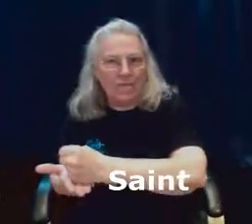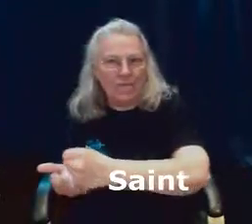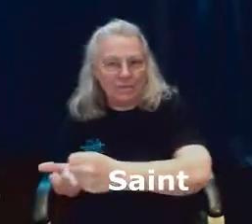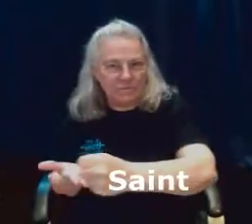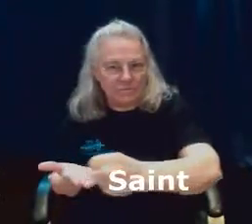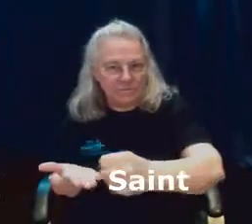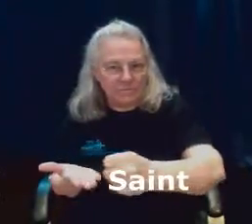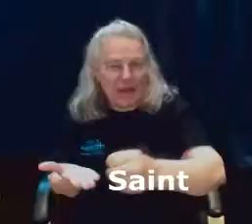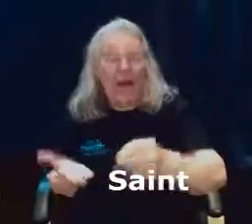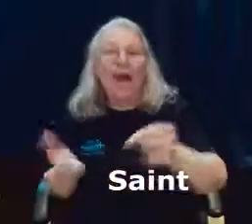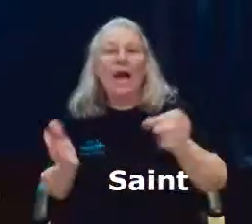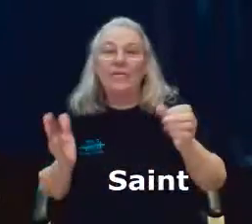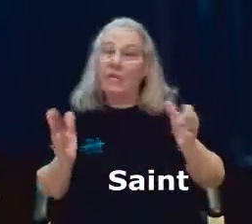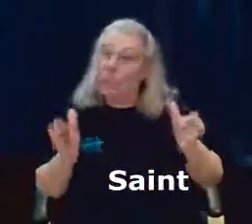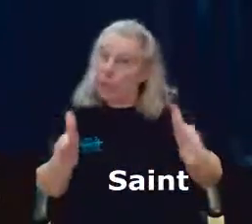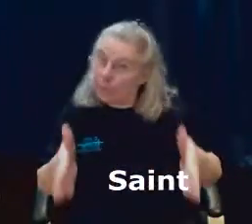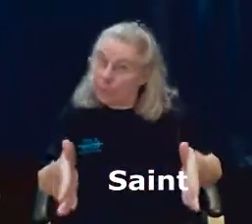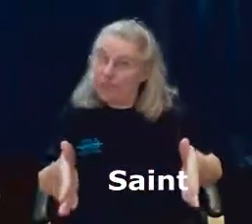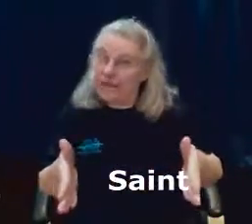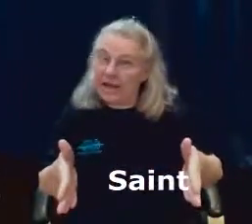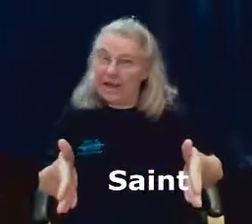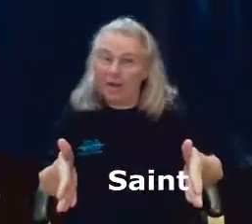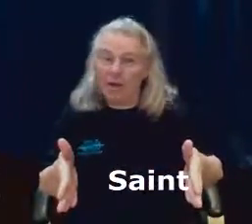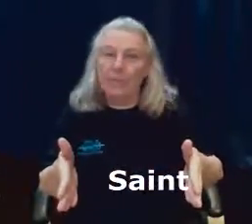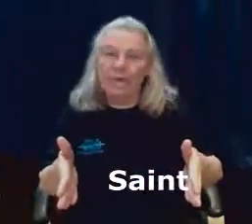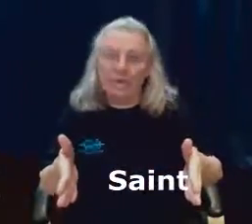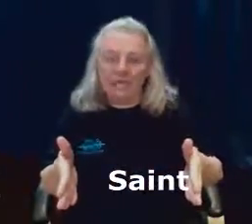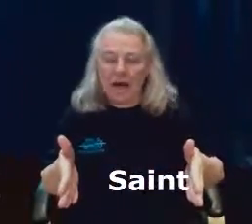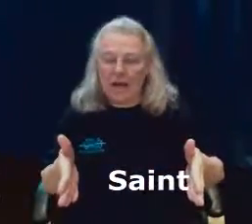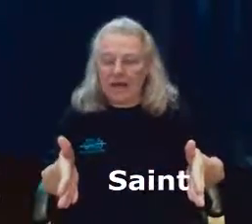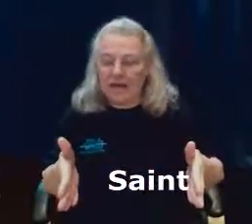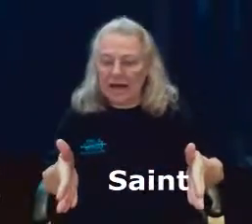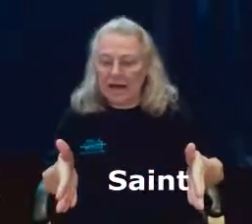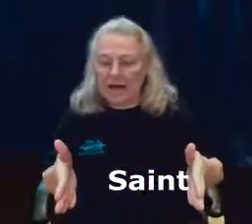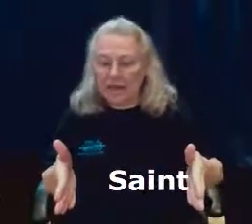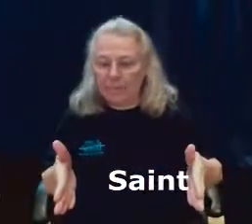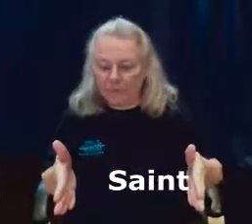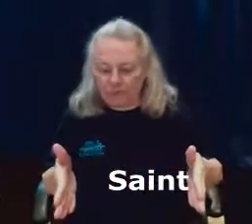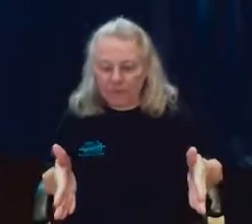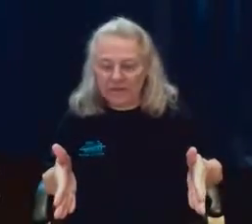across and then put a person ending on it because a saint is a person.